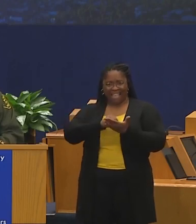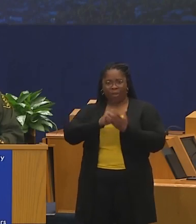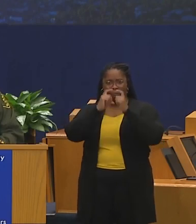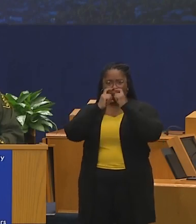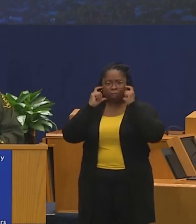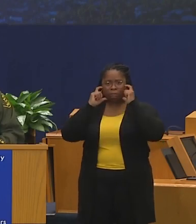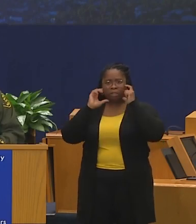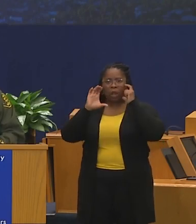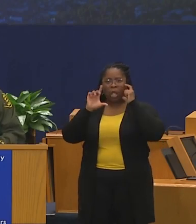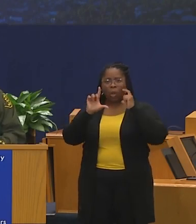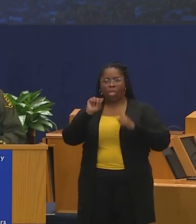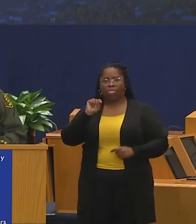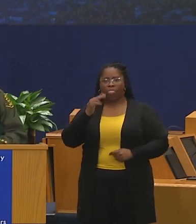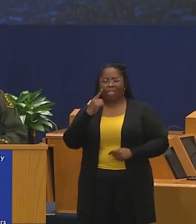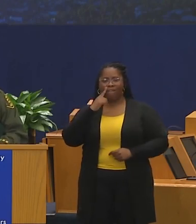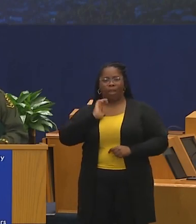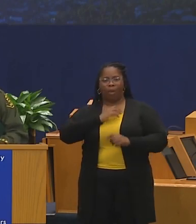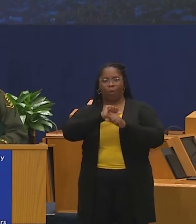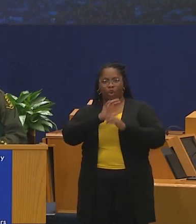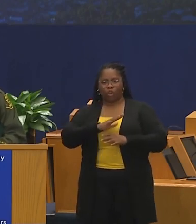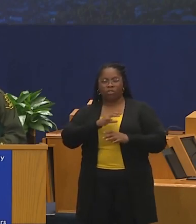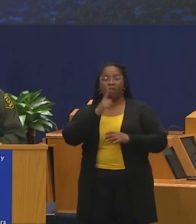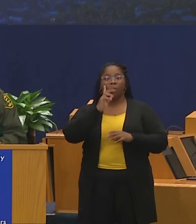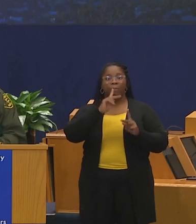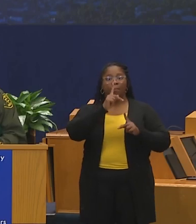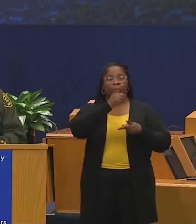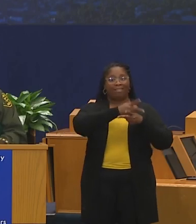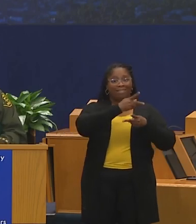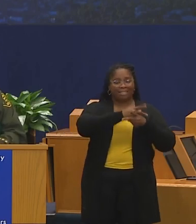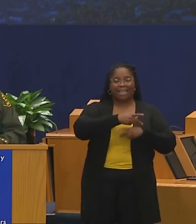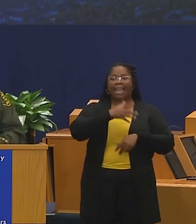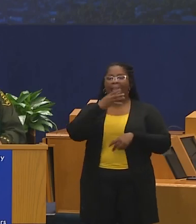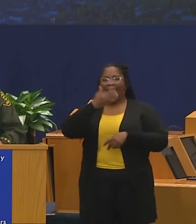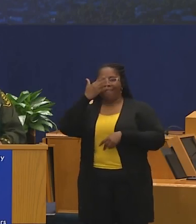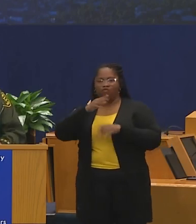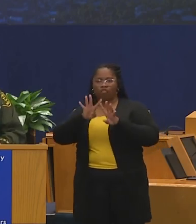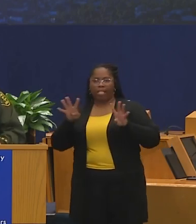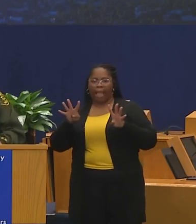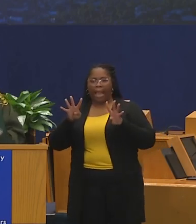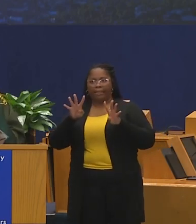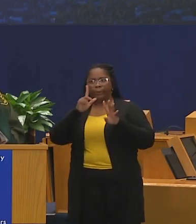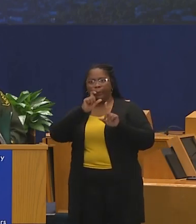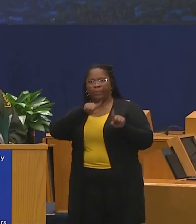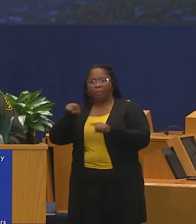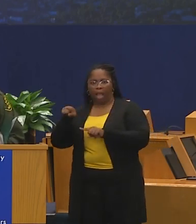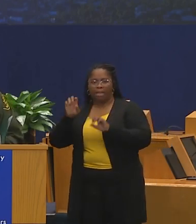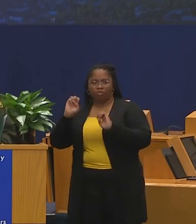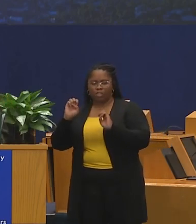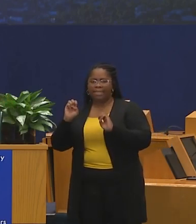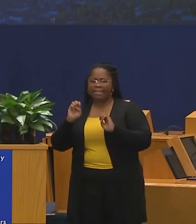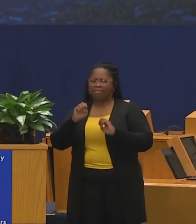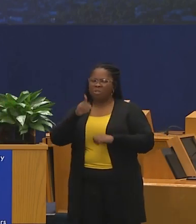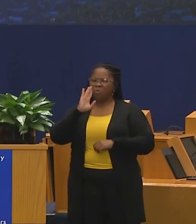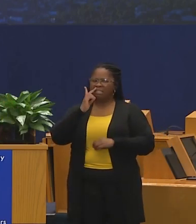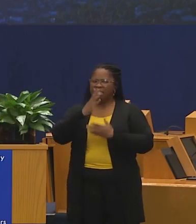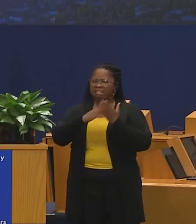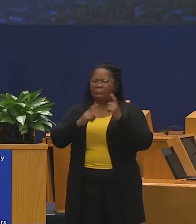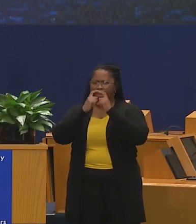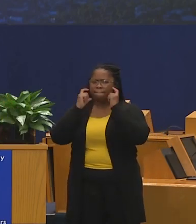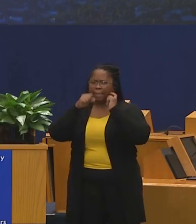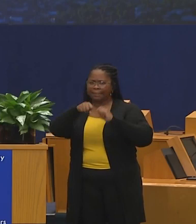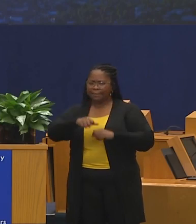our personnel. They'll be working in custody and patrol on the front line. So you'll see them masked up very often. But for the second part of the